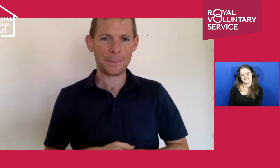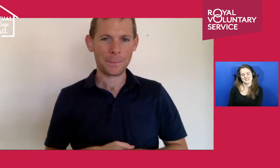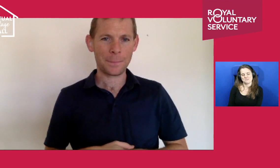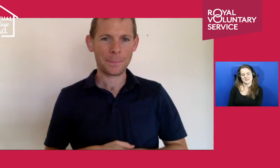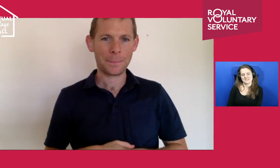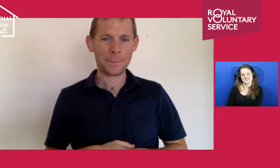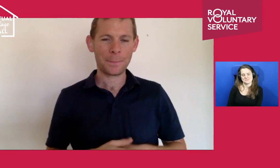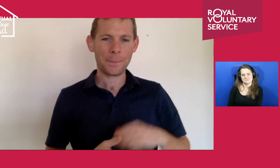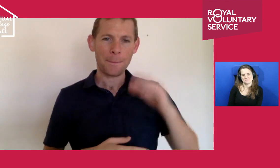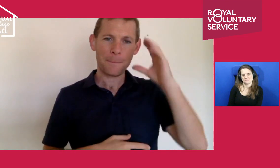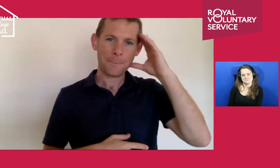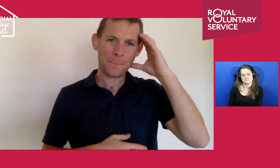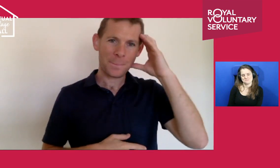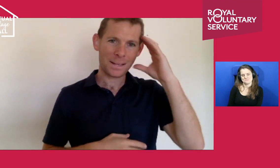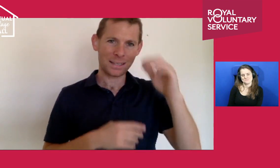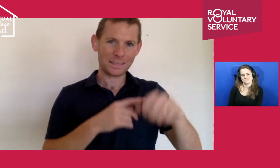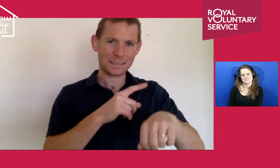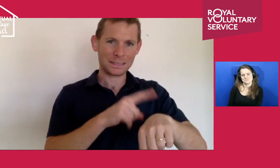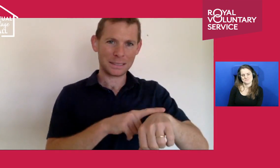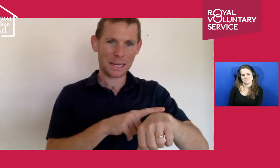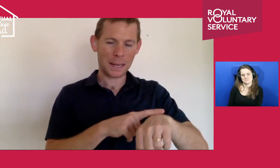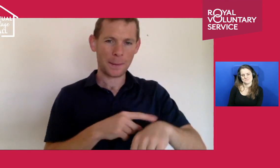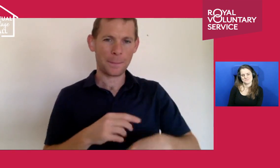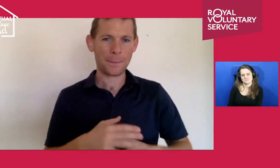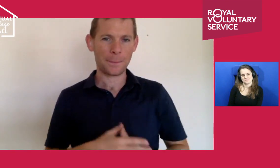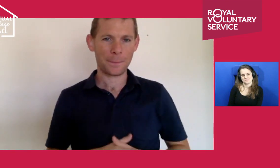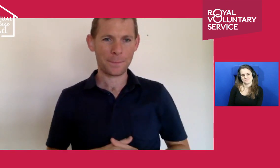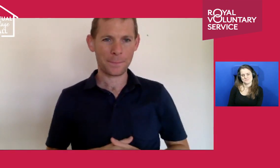Bed and bedtime.